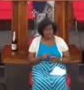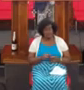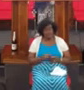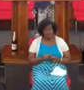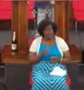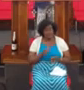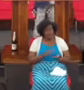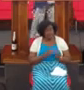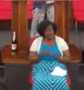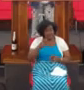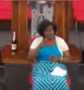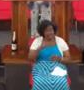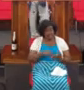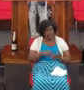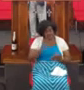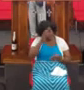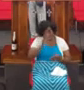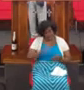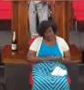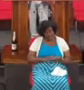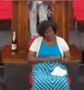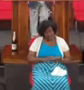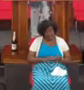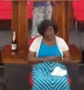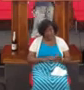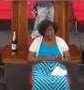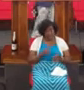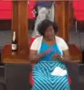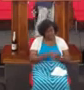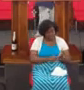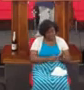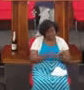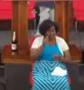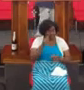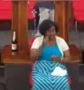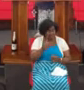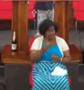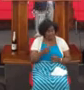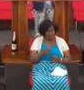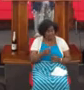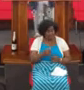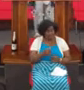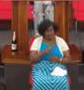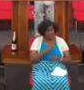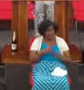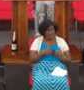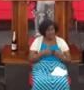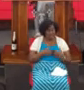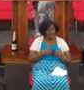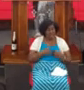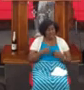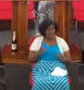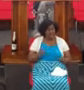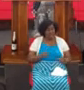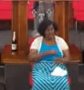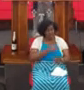The Bible says this demoniac of Gadara would cut himself. He had supernatural